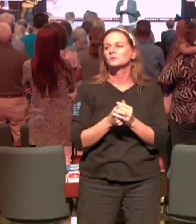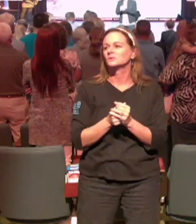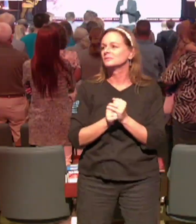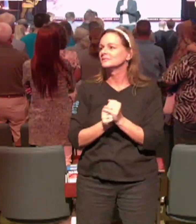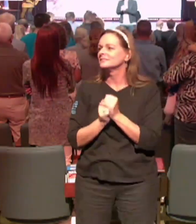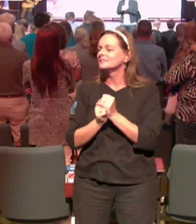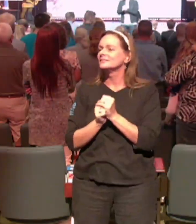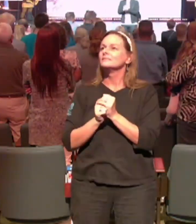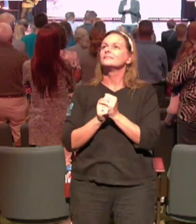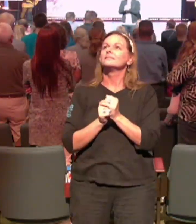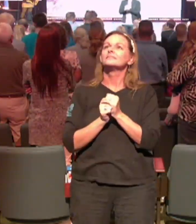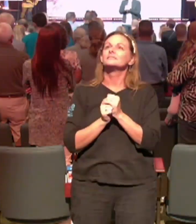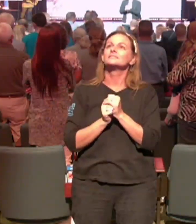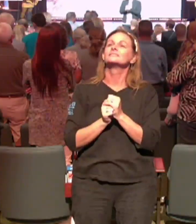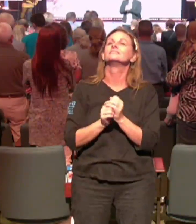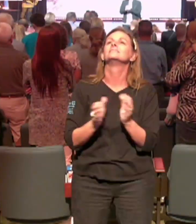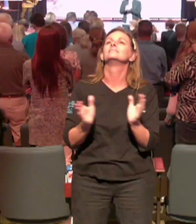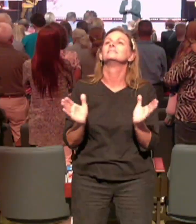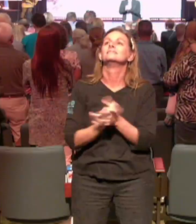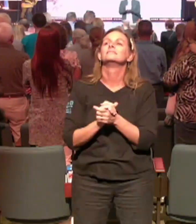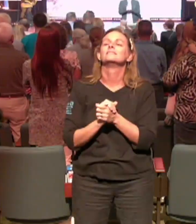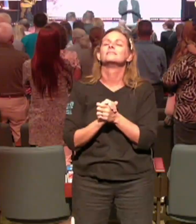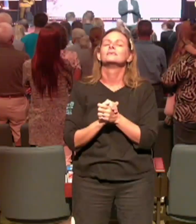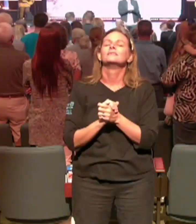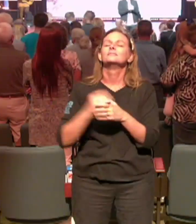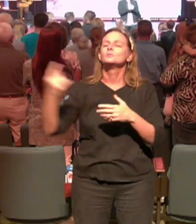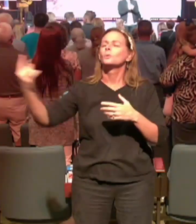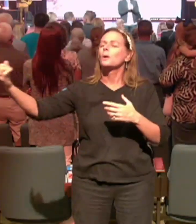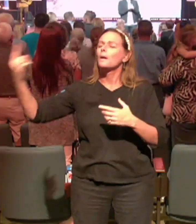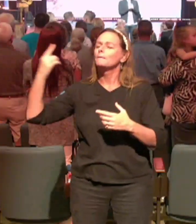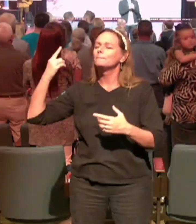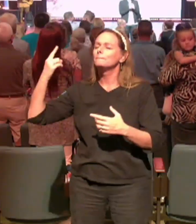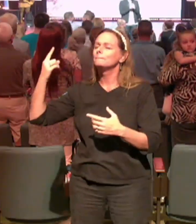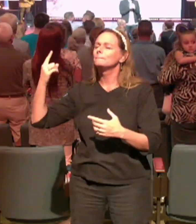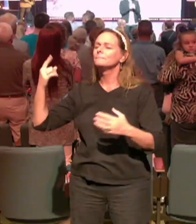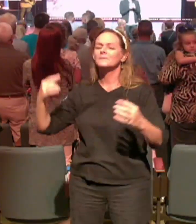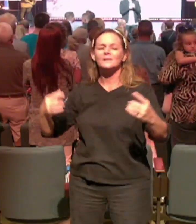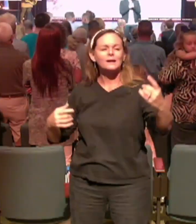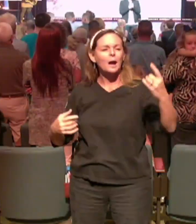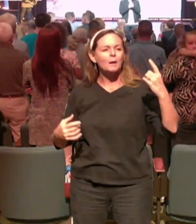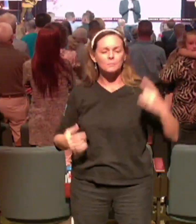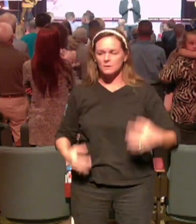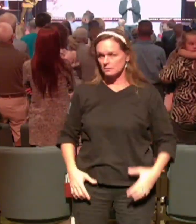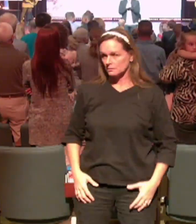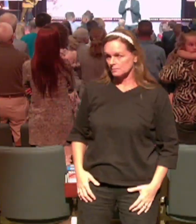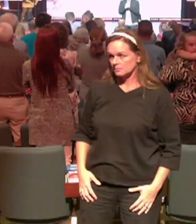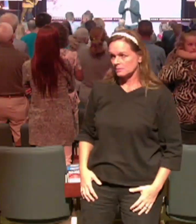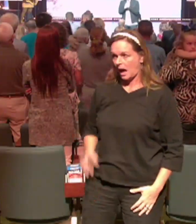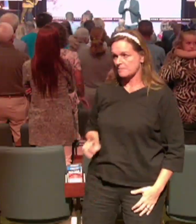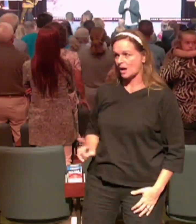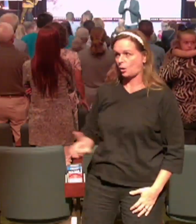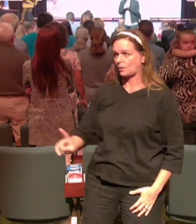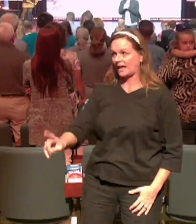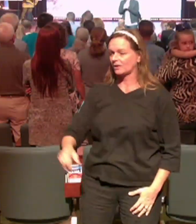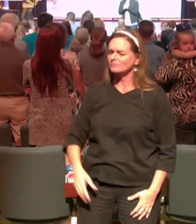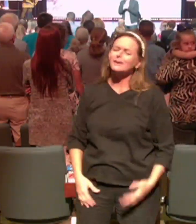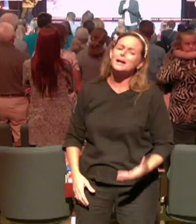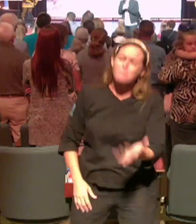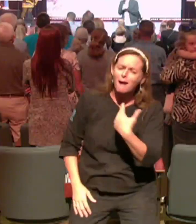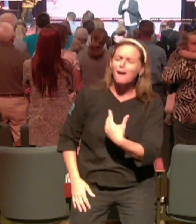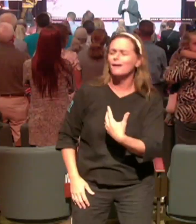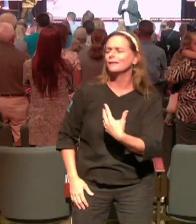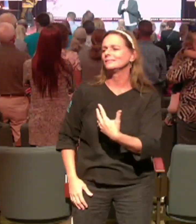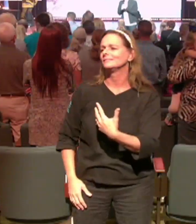Come on. You may say, well, what are they going to think if I walk down there? We're going to think you're making the best decision of your life